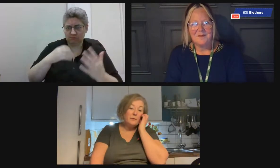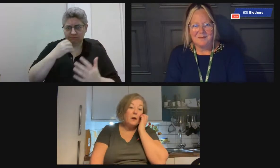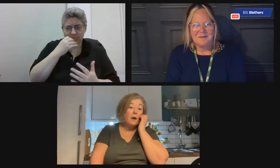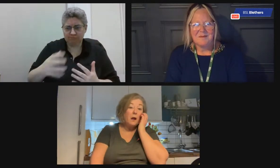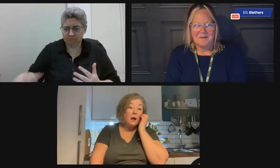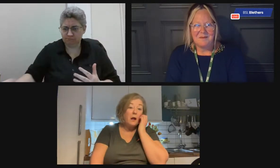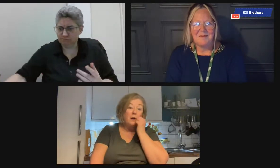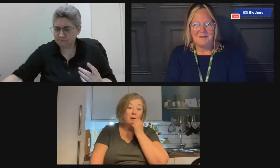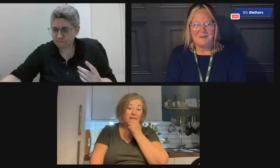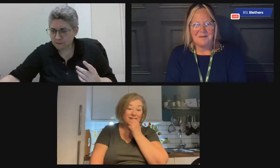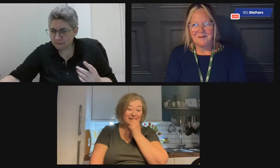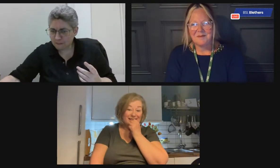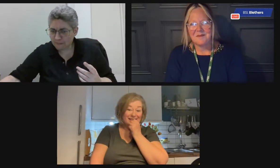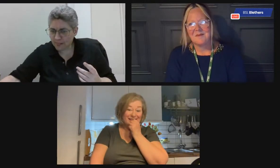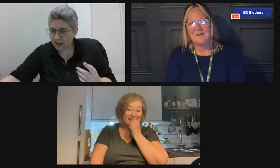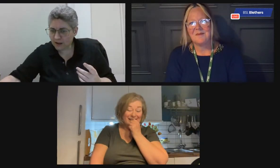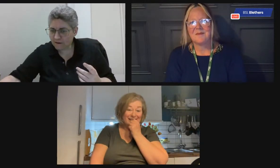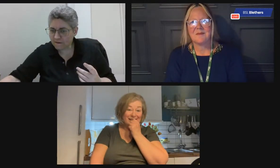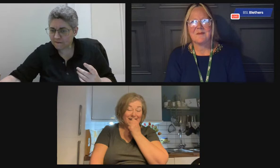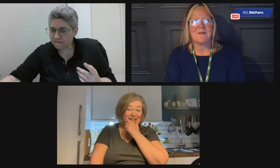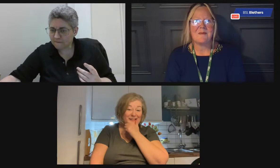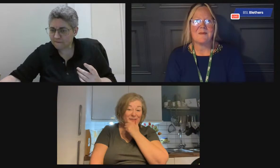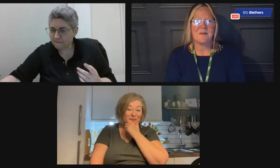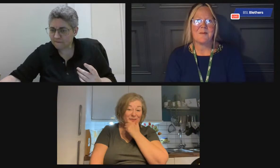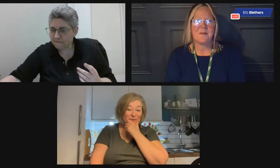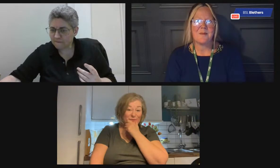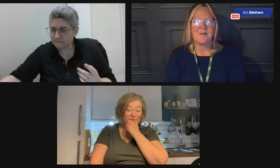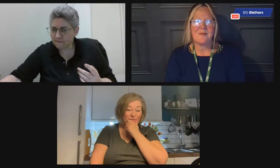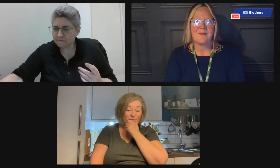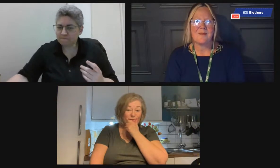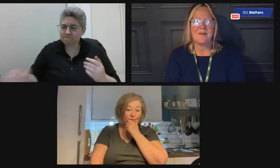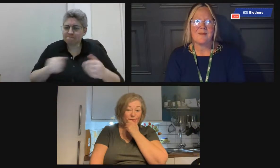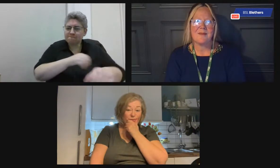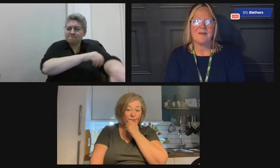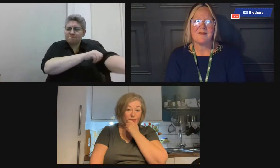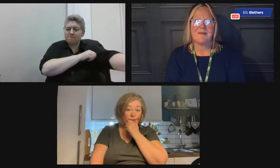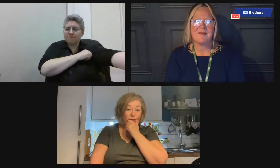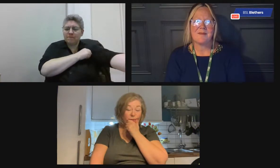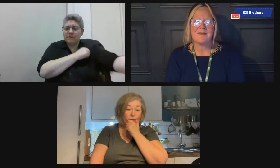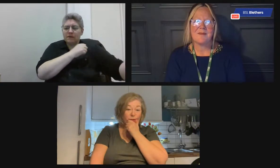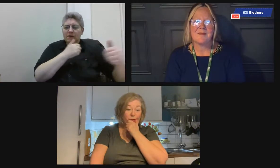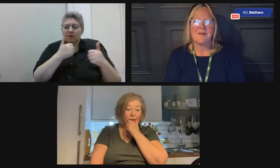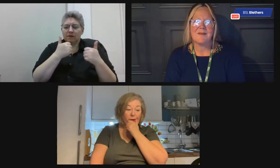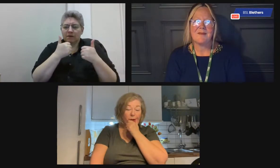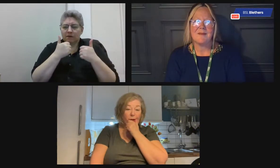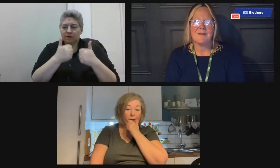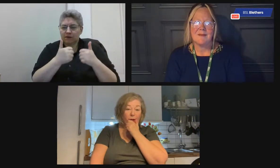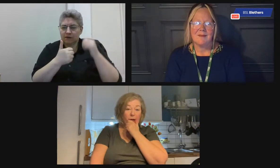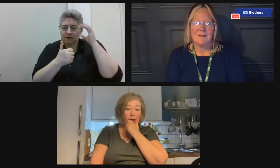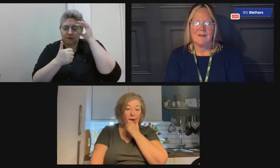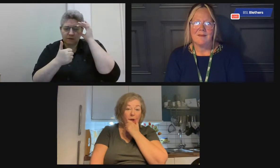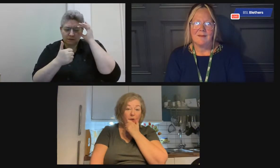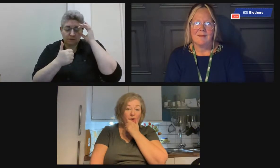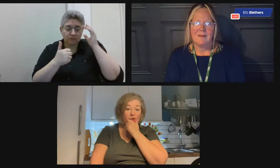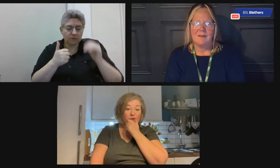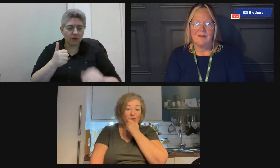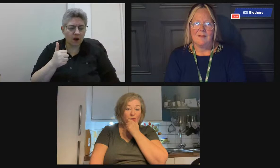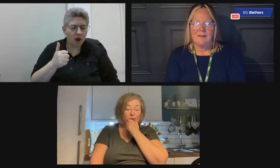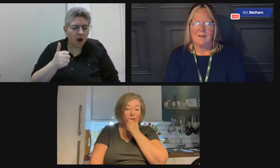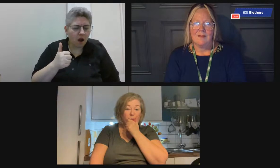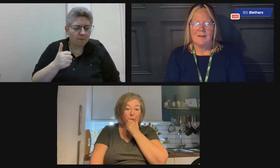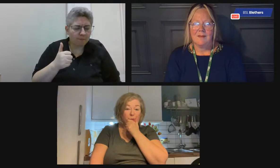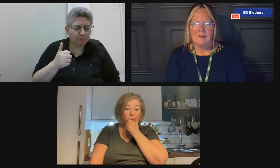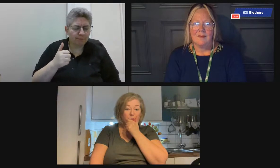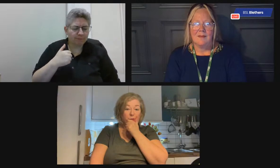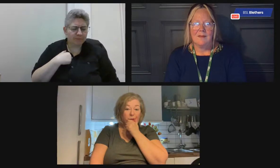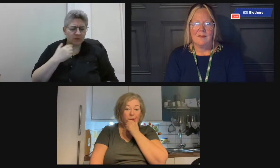own. And also, I just have to say to the audience, thank you so much for your wonderful questions. But before we wrap up, I